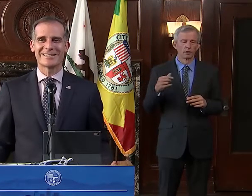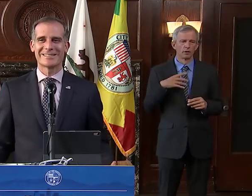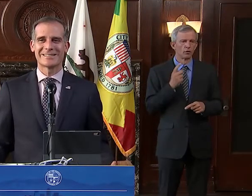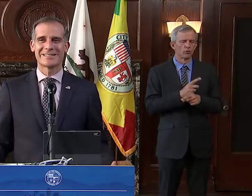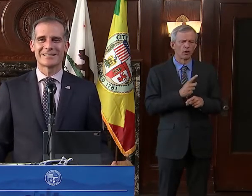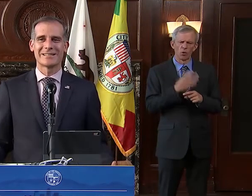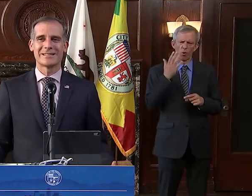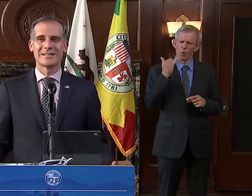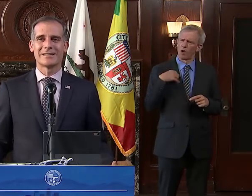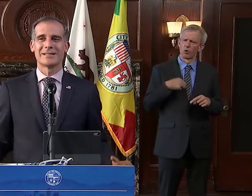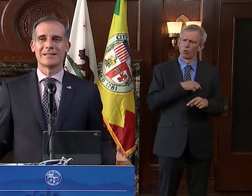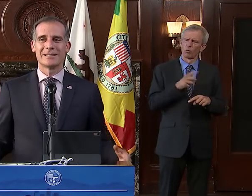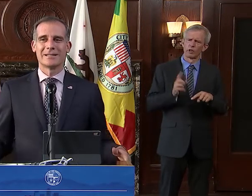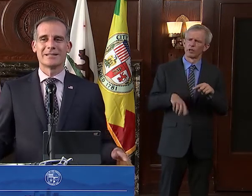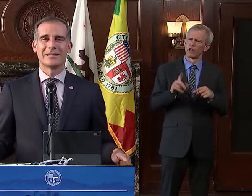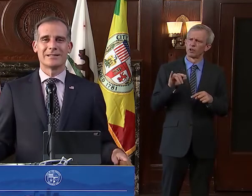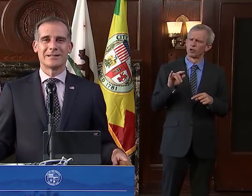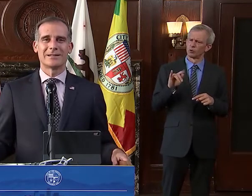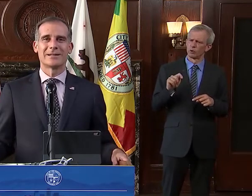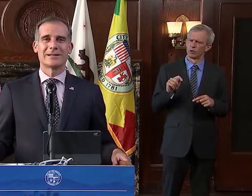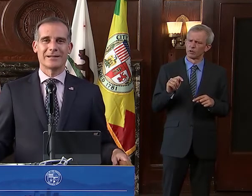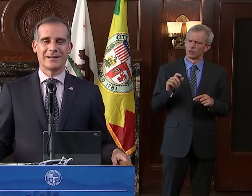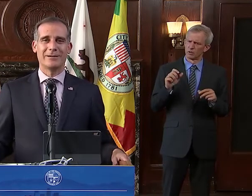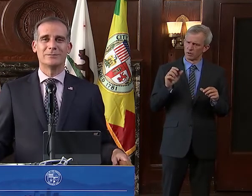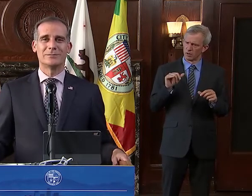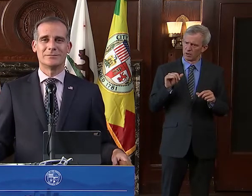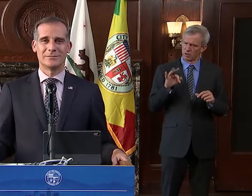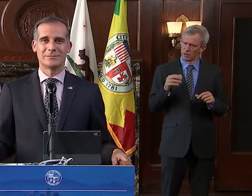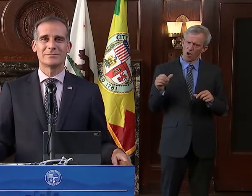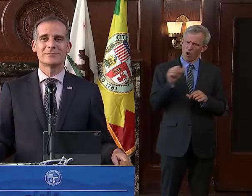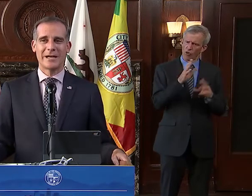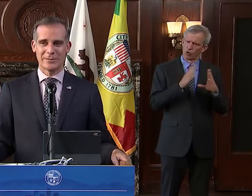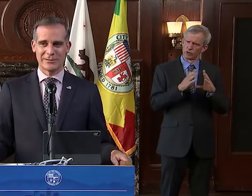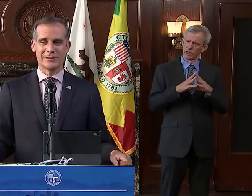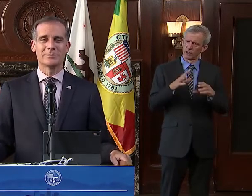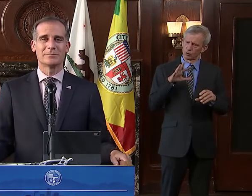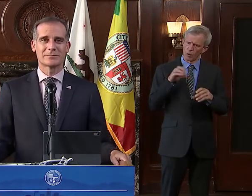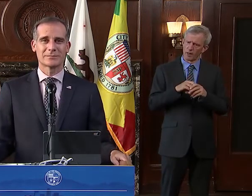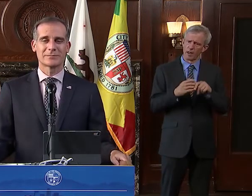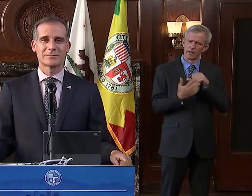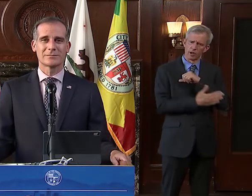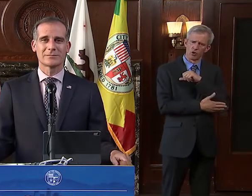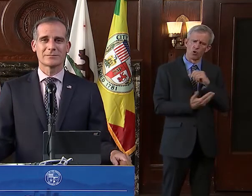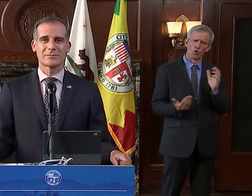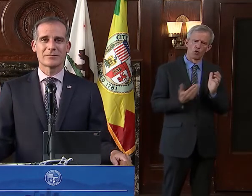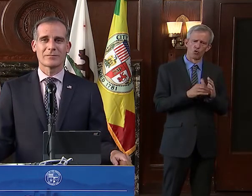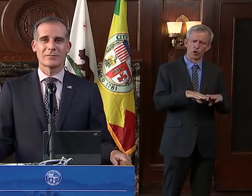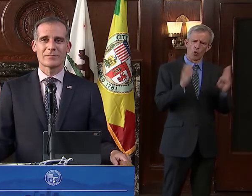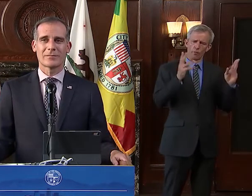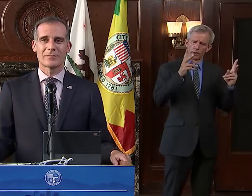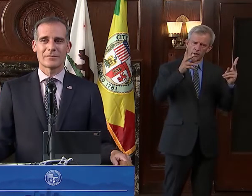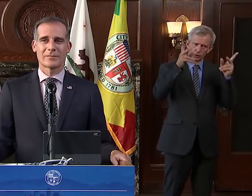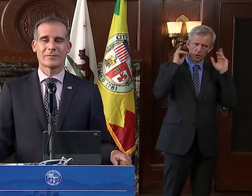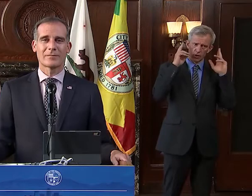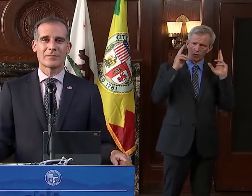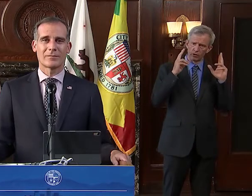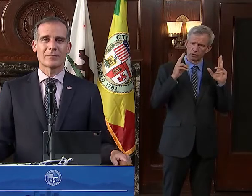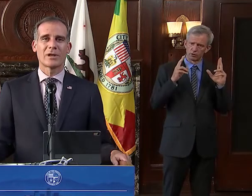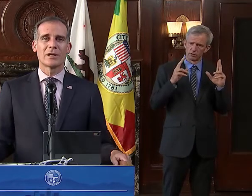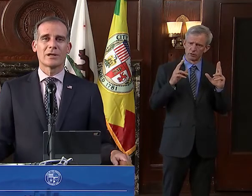Exactly. And is the county going to allow for that? I mean, can other cities within the county reopen their hair salons and